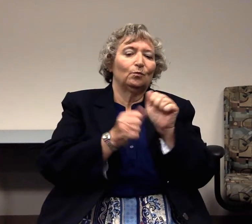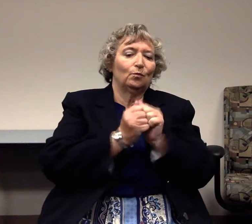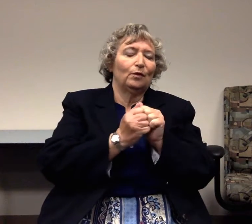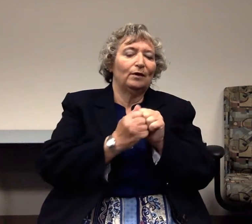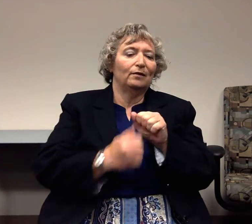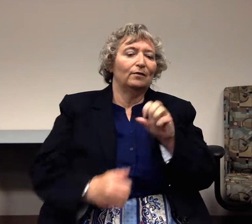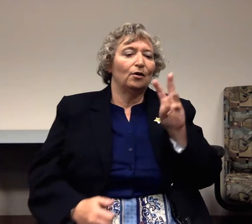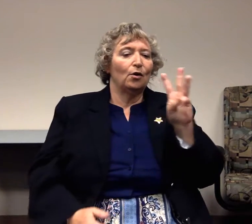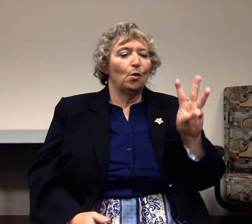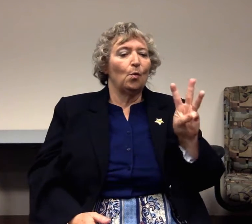to the fort